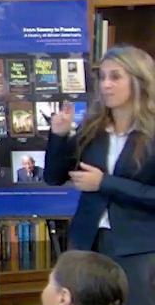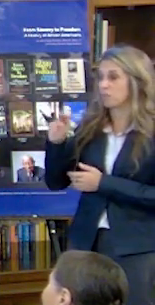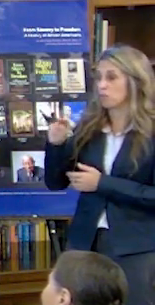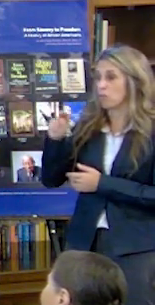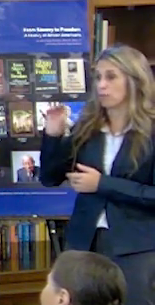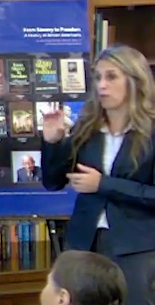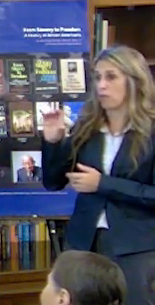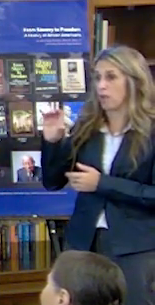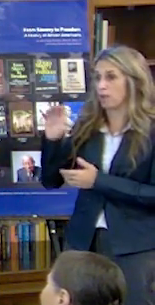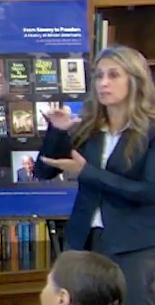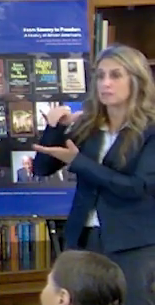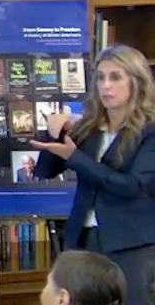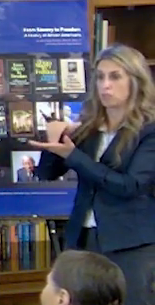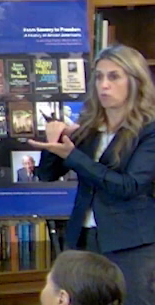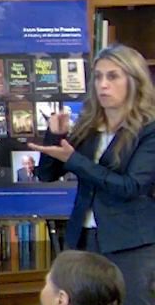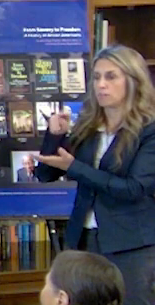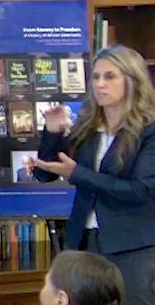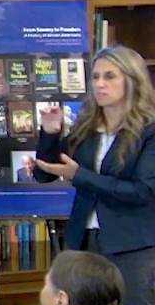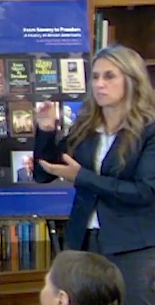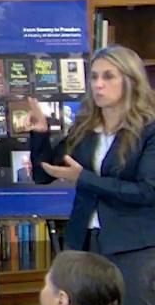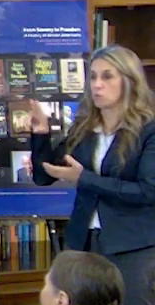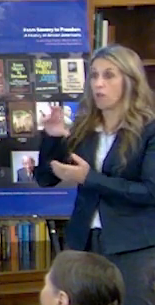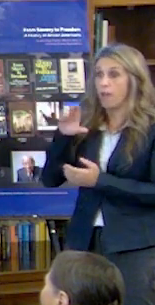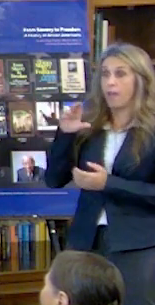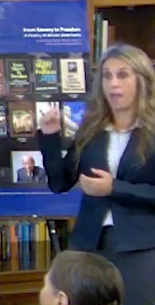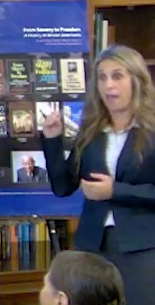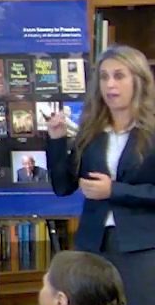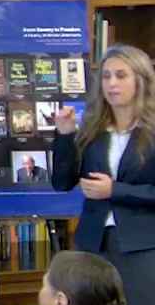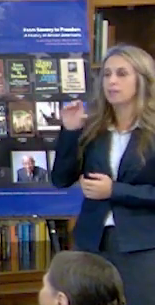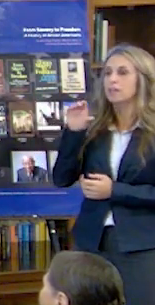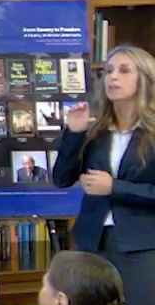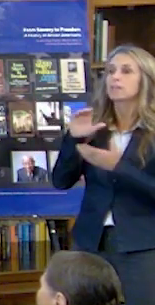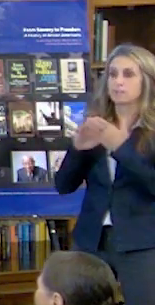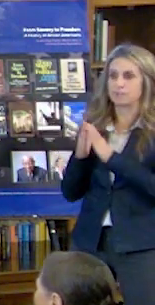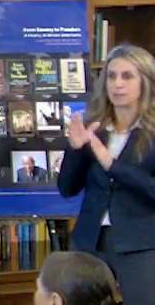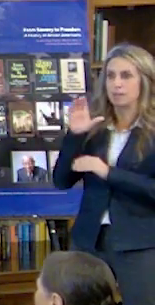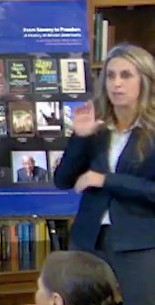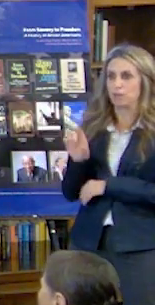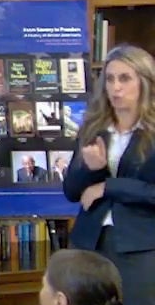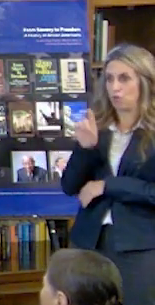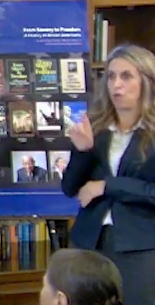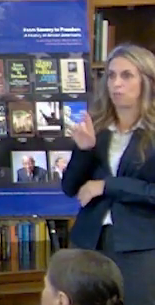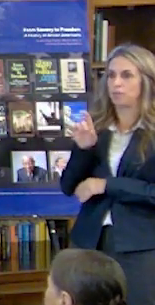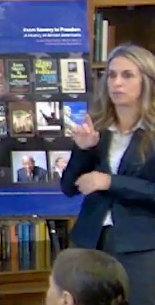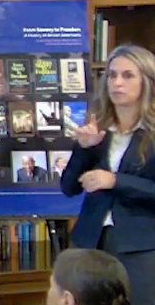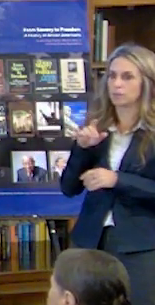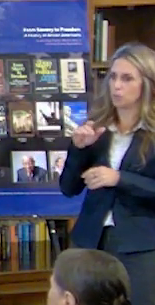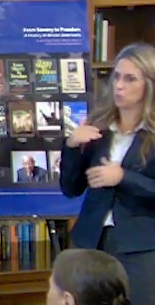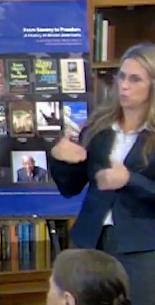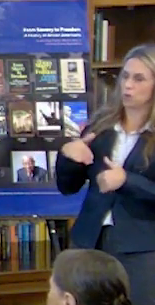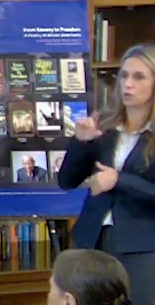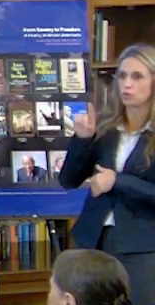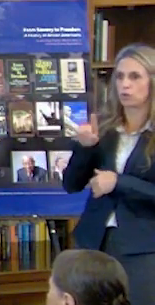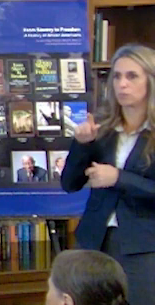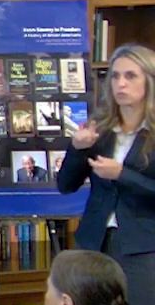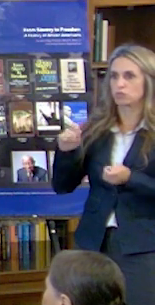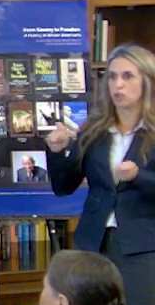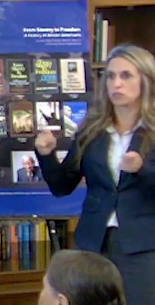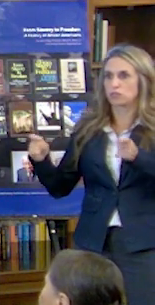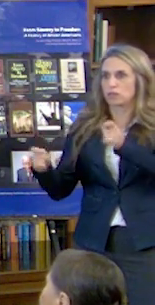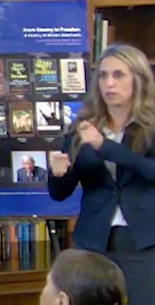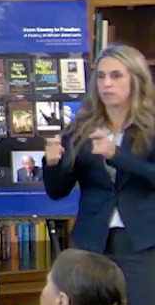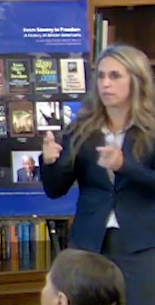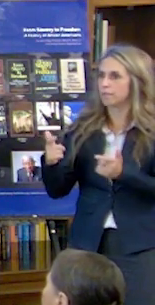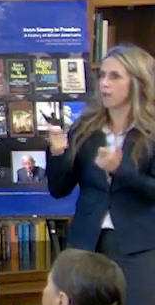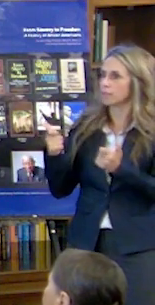and the city of durl which is changing so very rapidly uh is